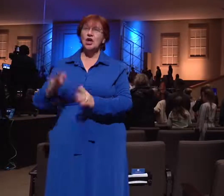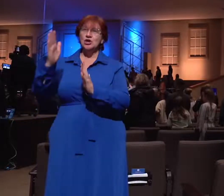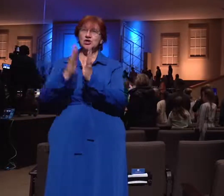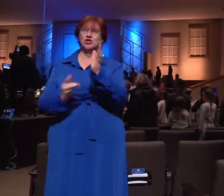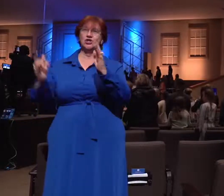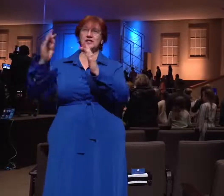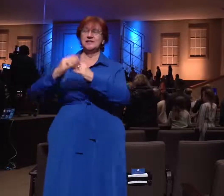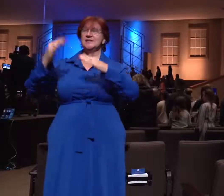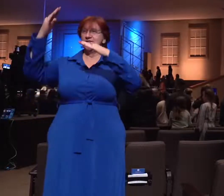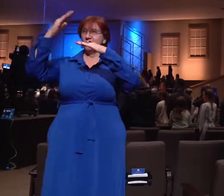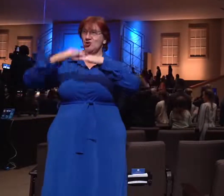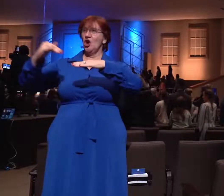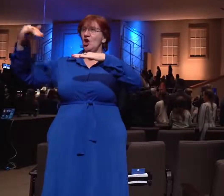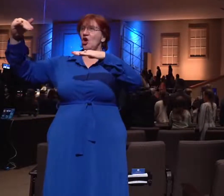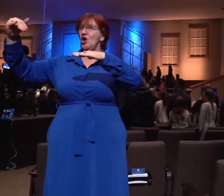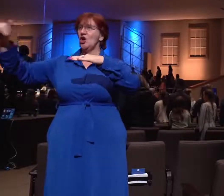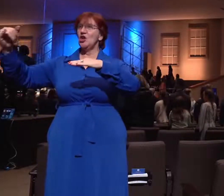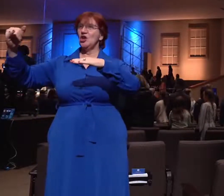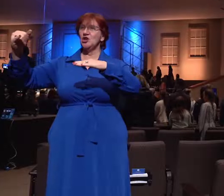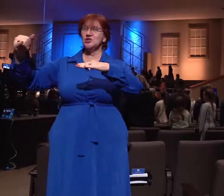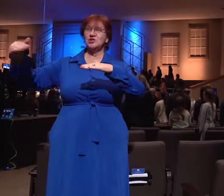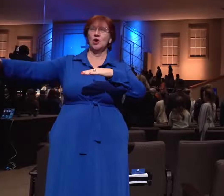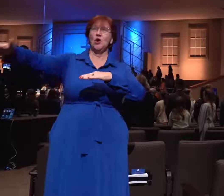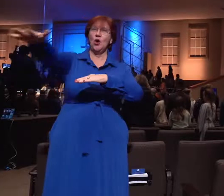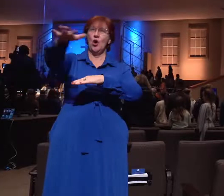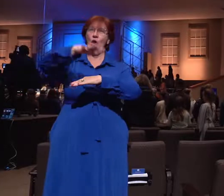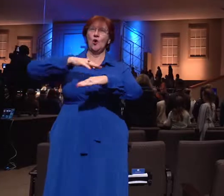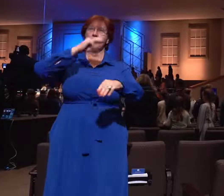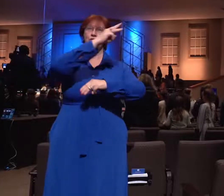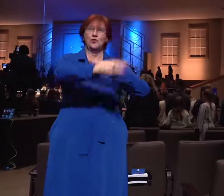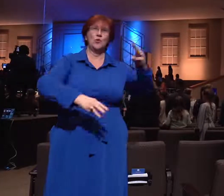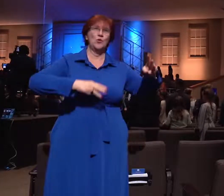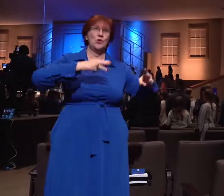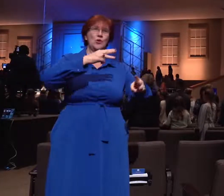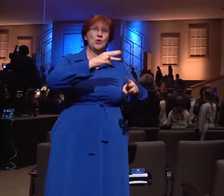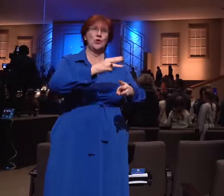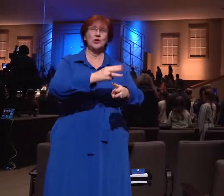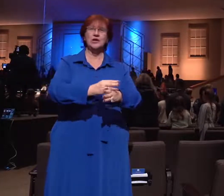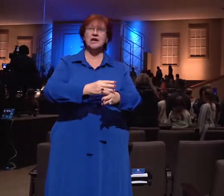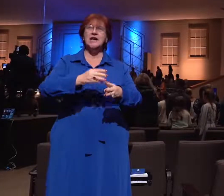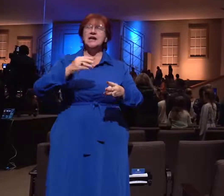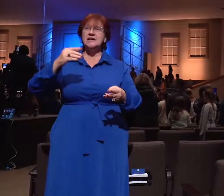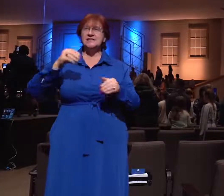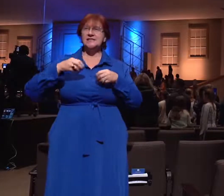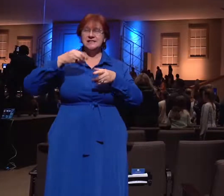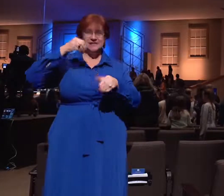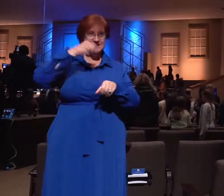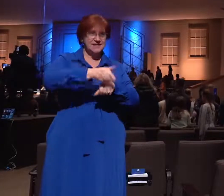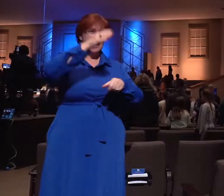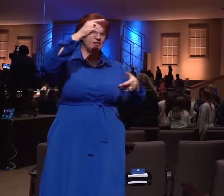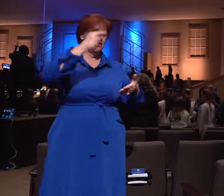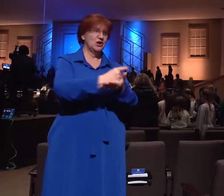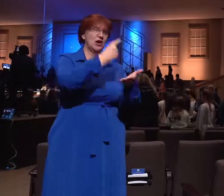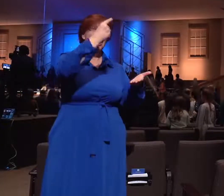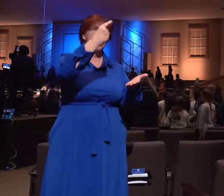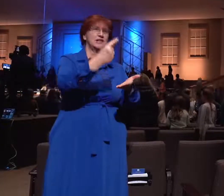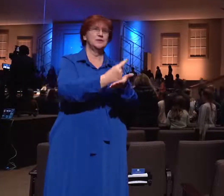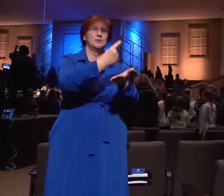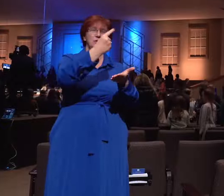There's a call comes ringing o'er the restless way. Send the light. Send